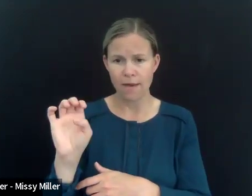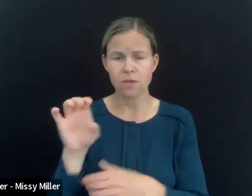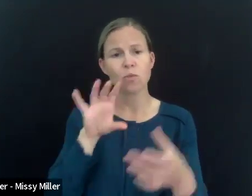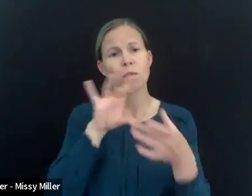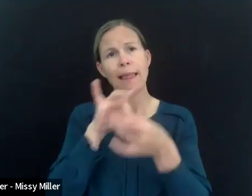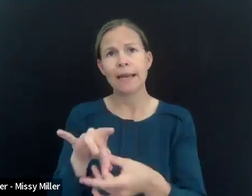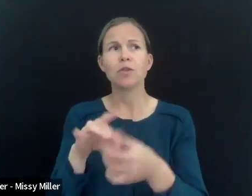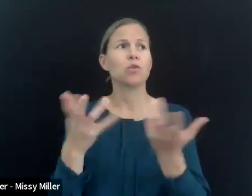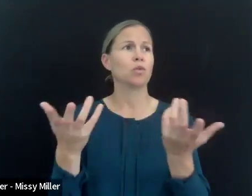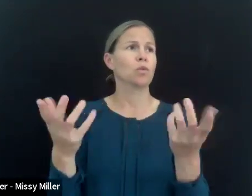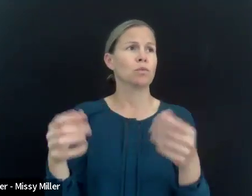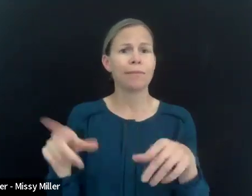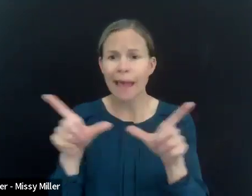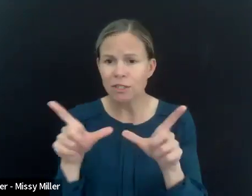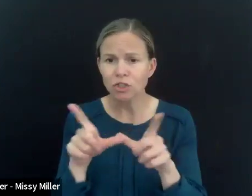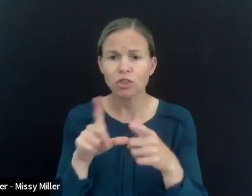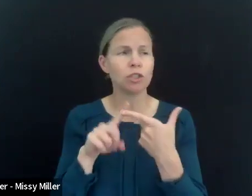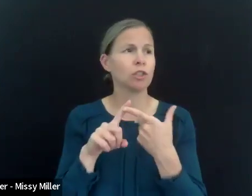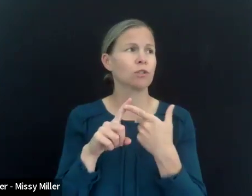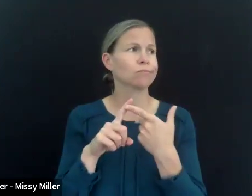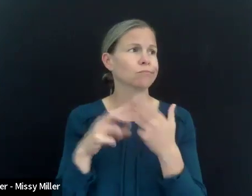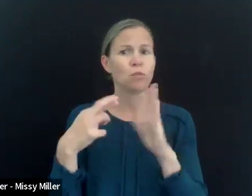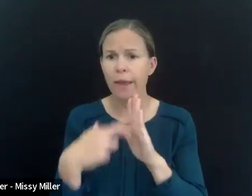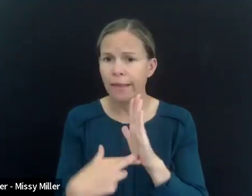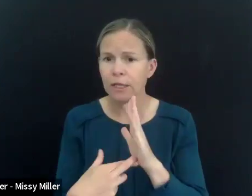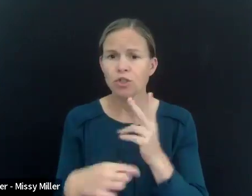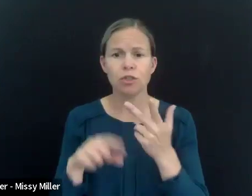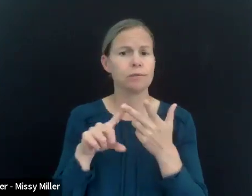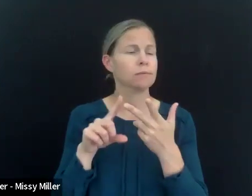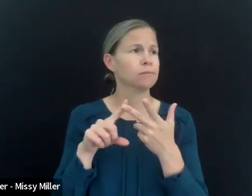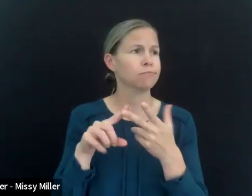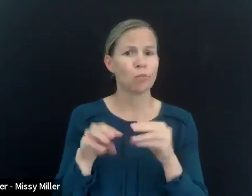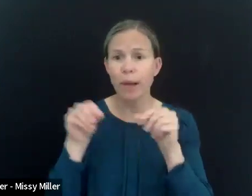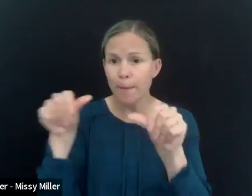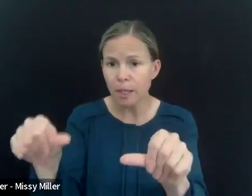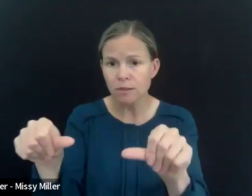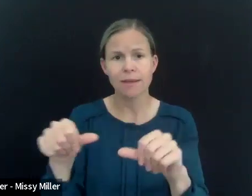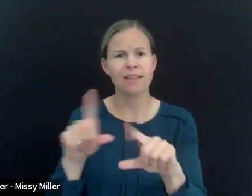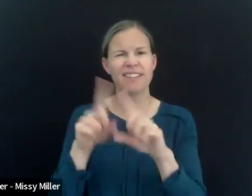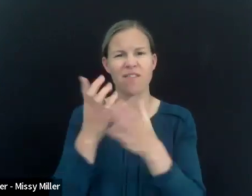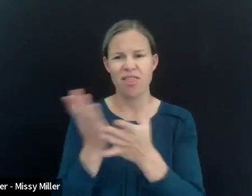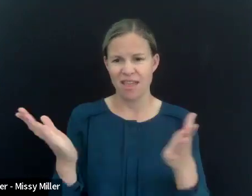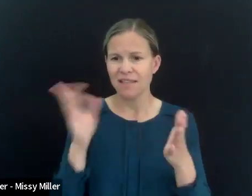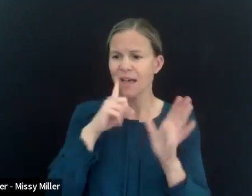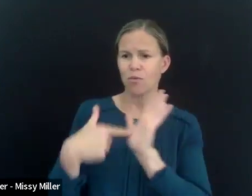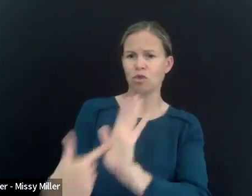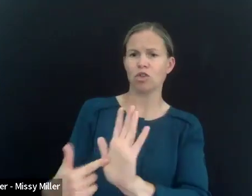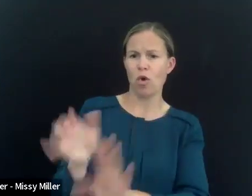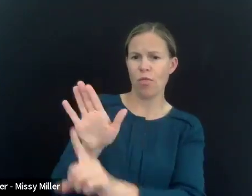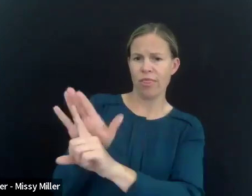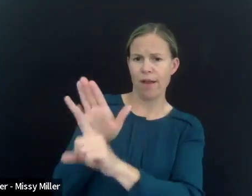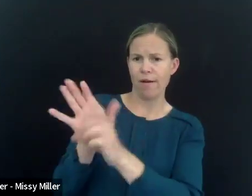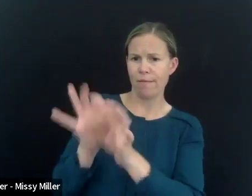licensure, regulation, and even reimbursement that accurately reflects the value of their work. We also engage with